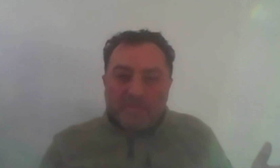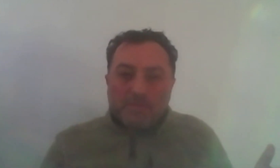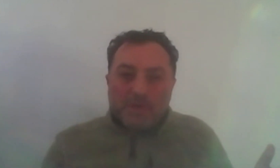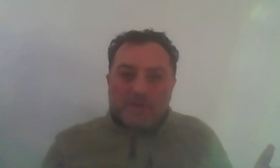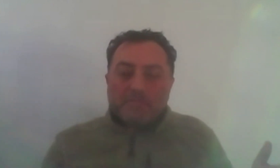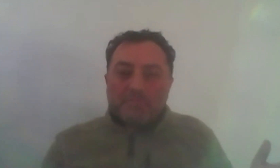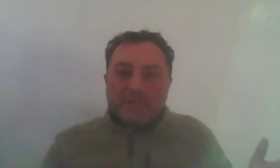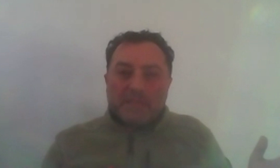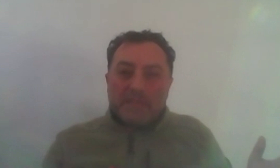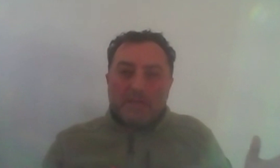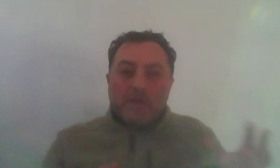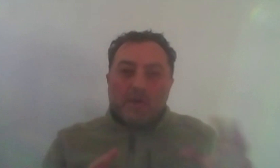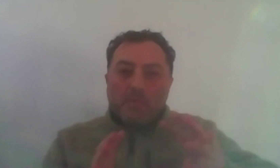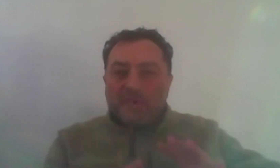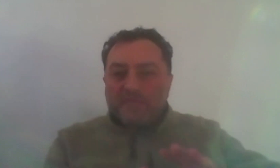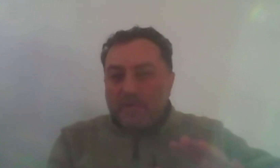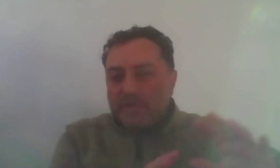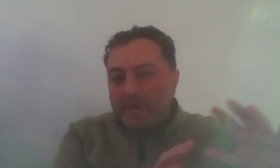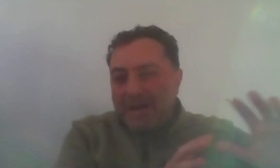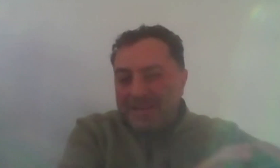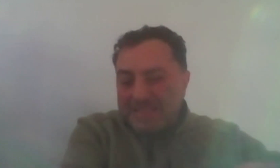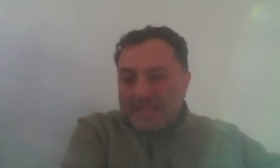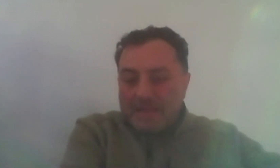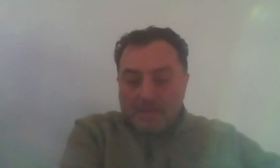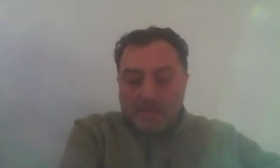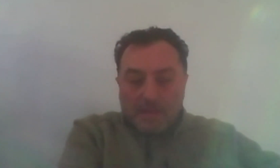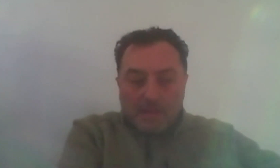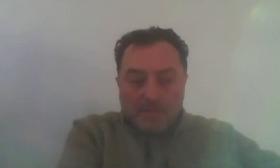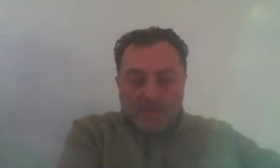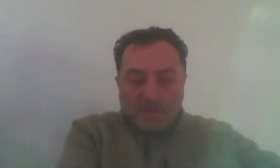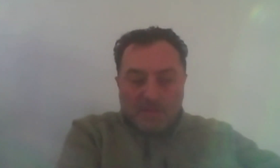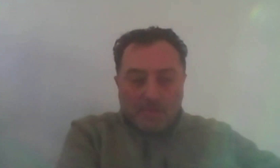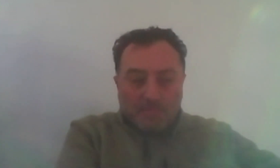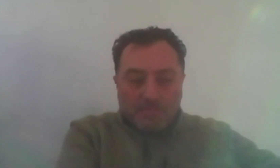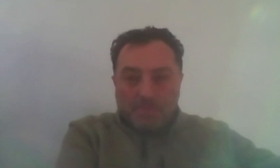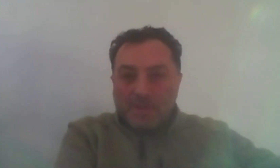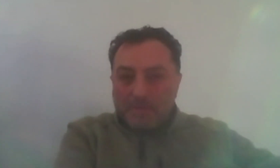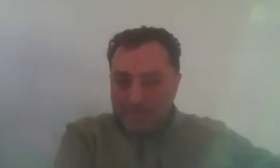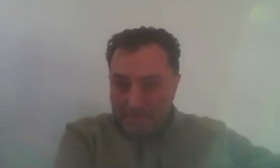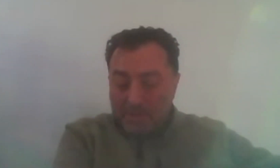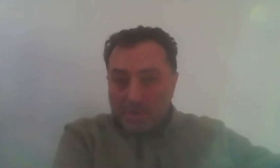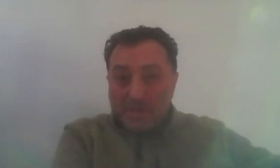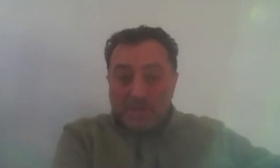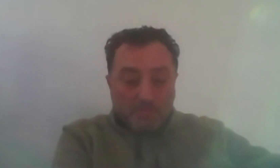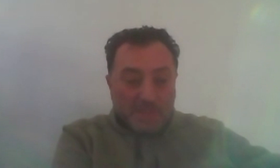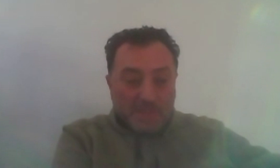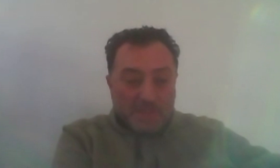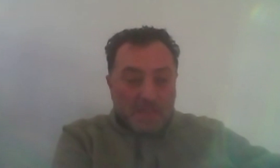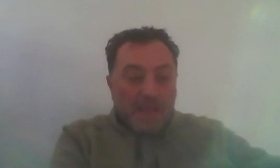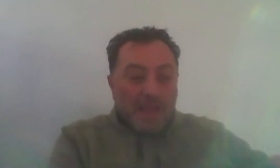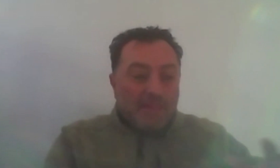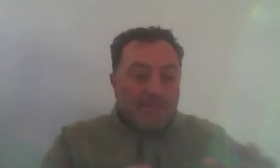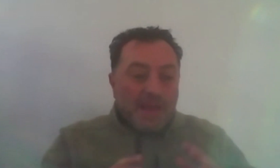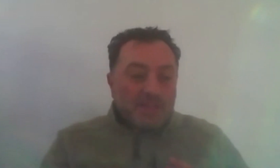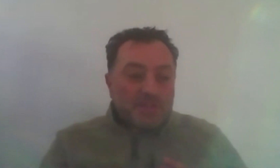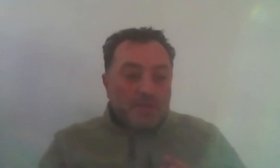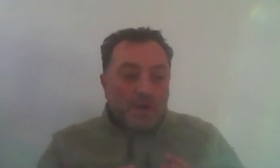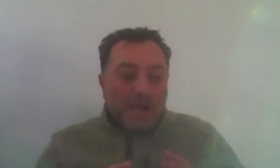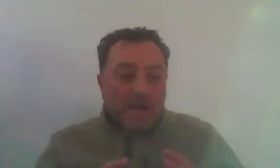community completely. We've further isolated the deaf community completely. And that's how,